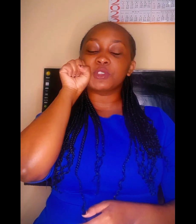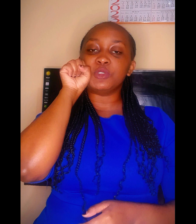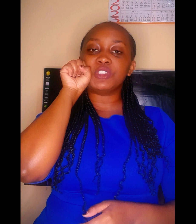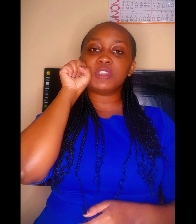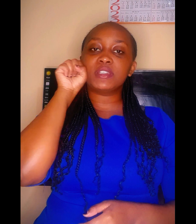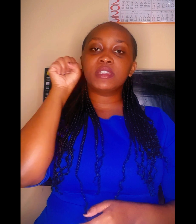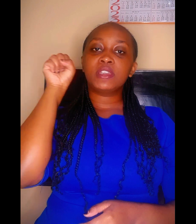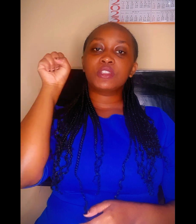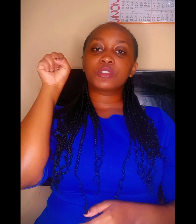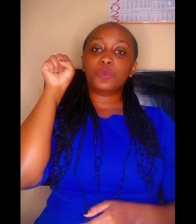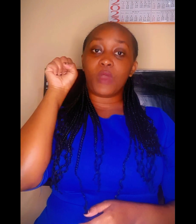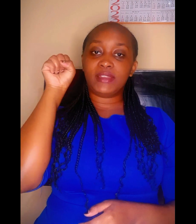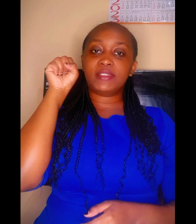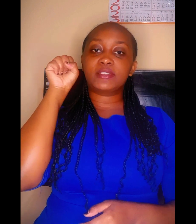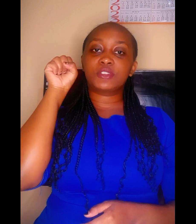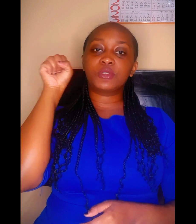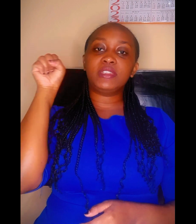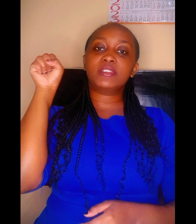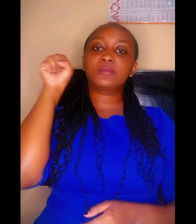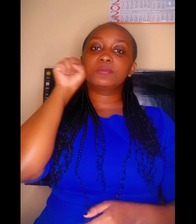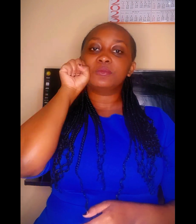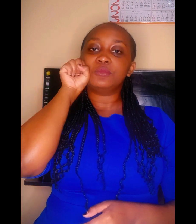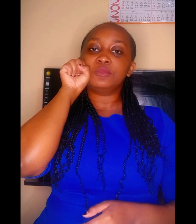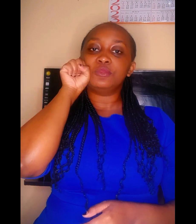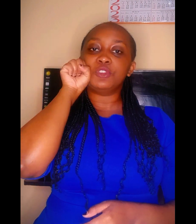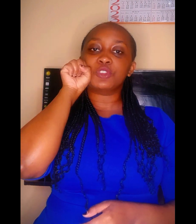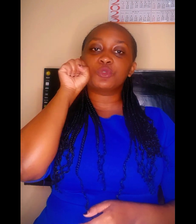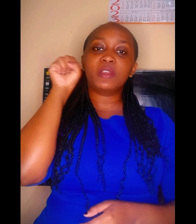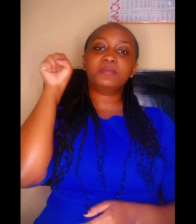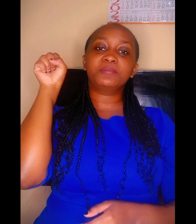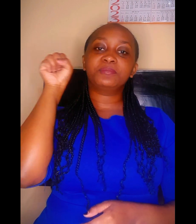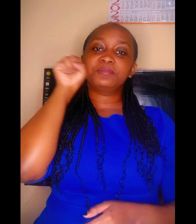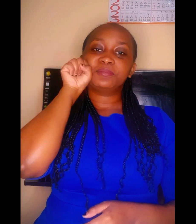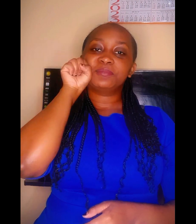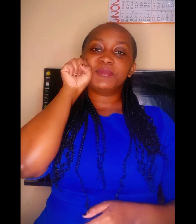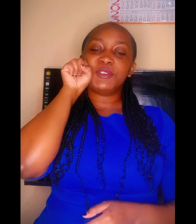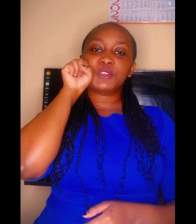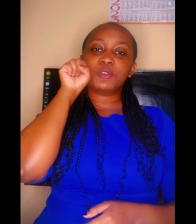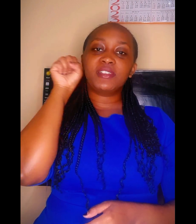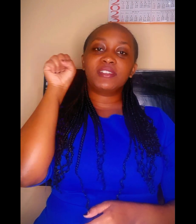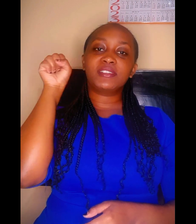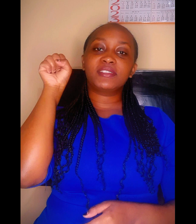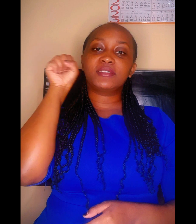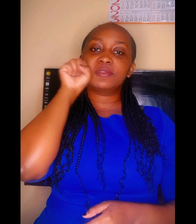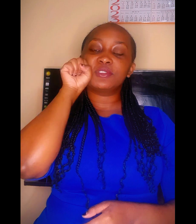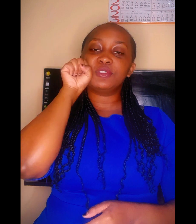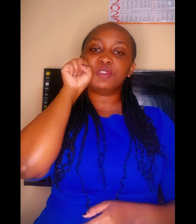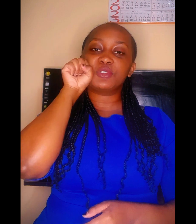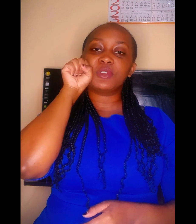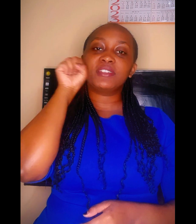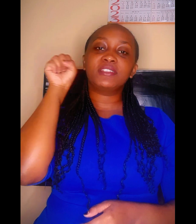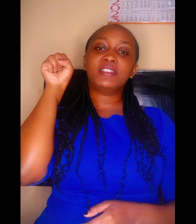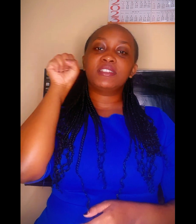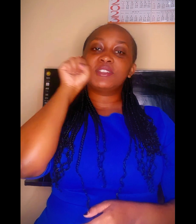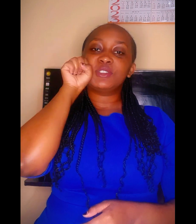your cheek once. So it's Joshua, Joshua, Joshua,